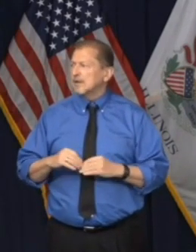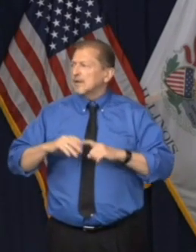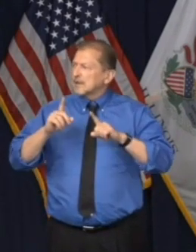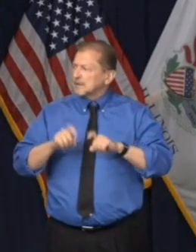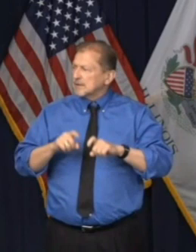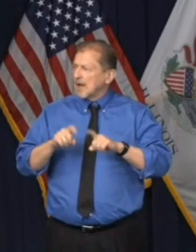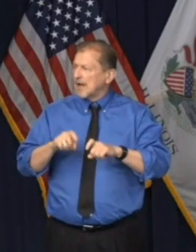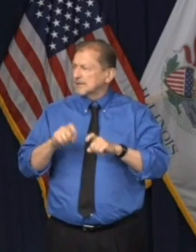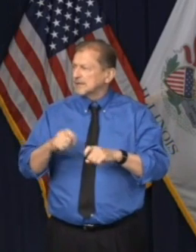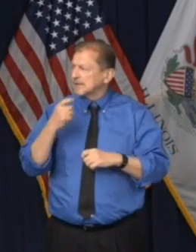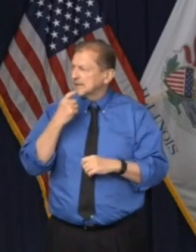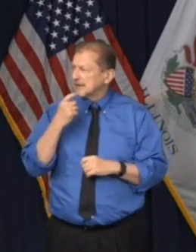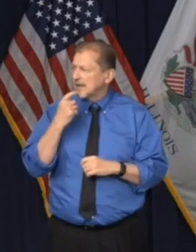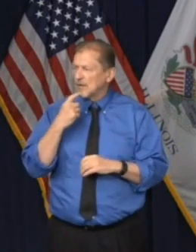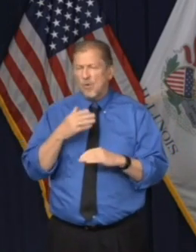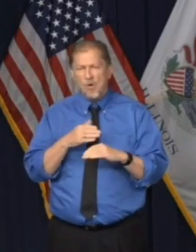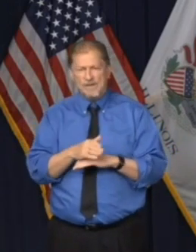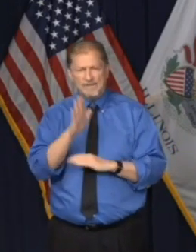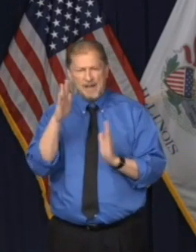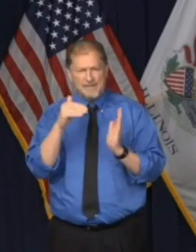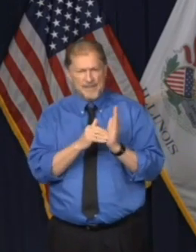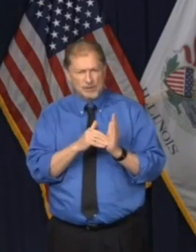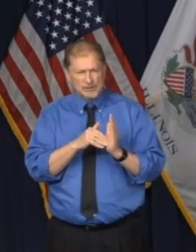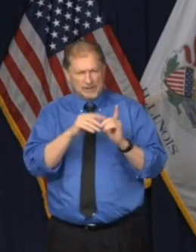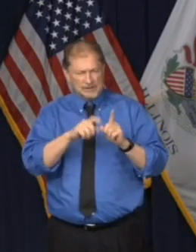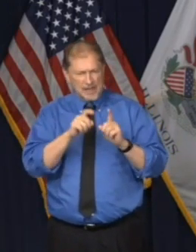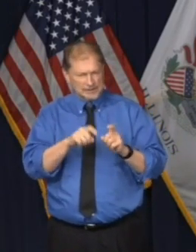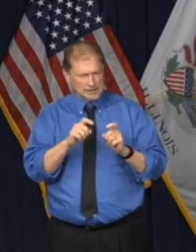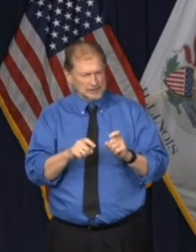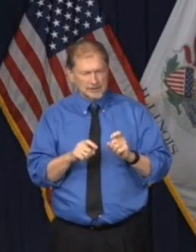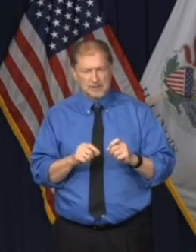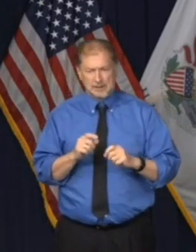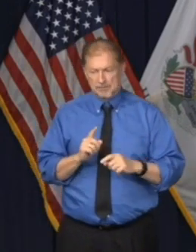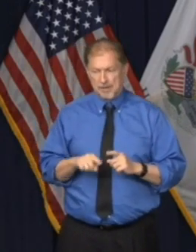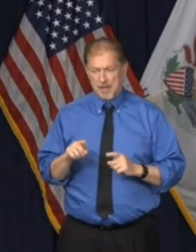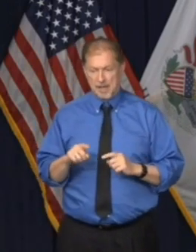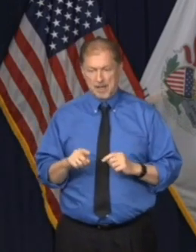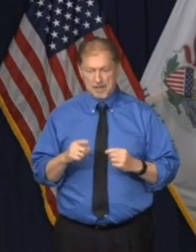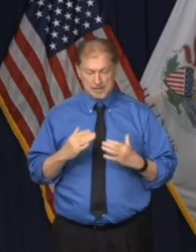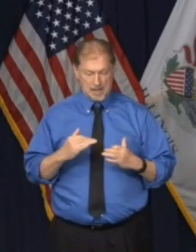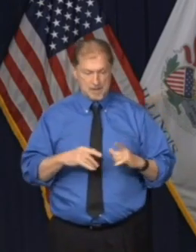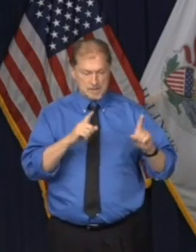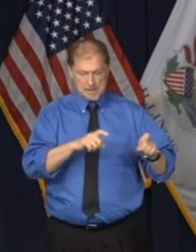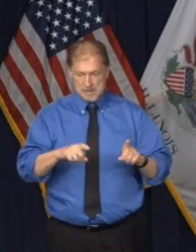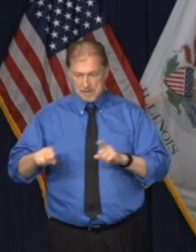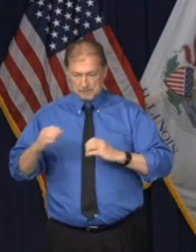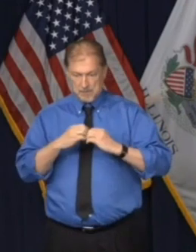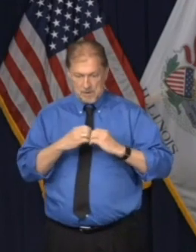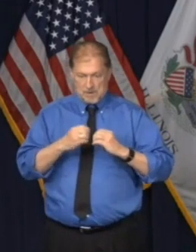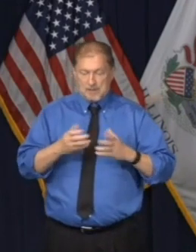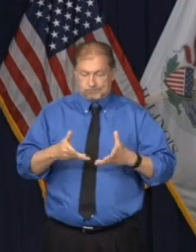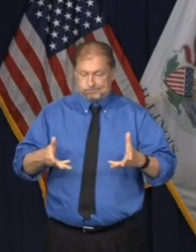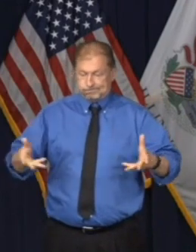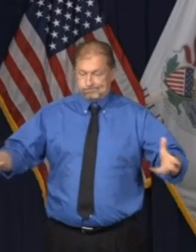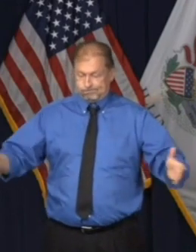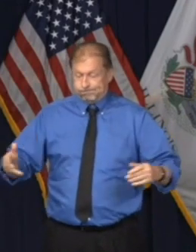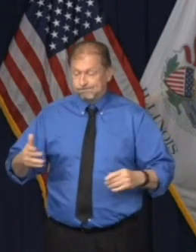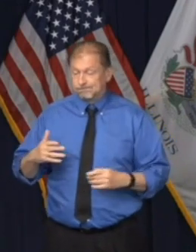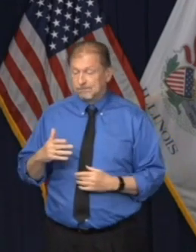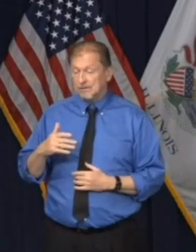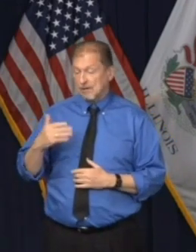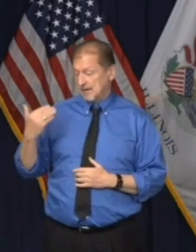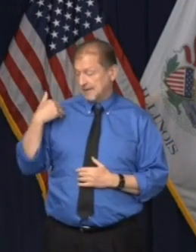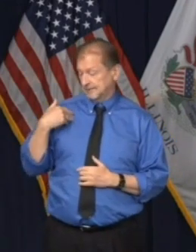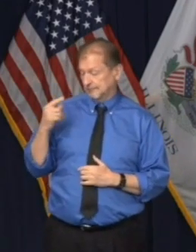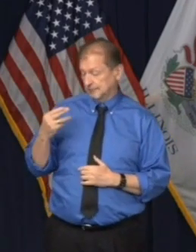today is a little over 5,000. When will we see that number go up permanently as a result of all the testing capacity increases you announced on Thursday? Have all